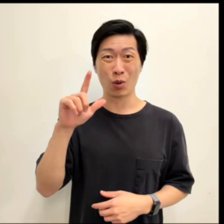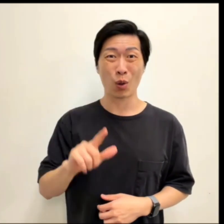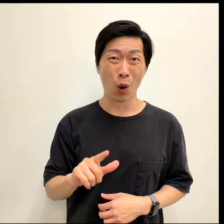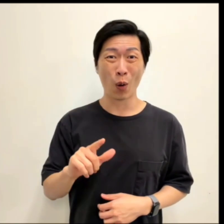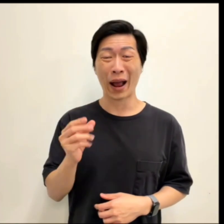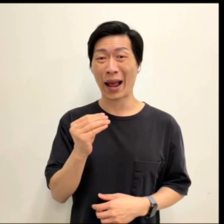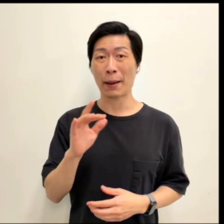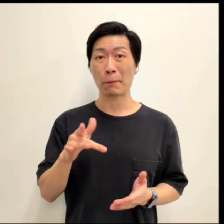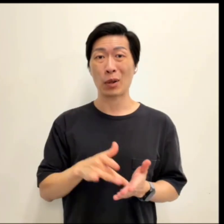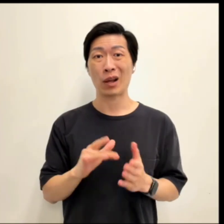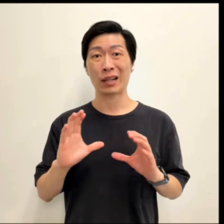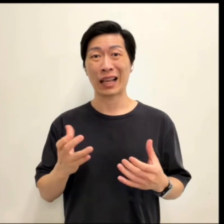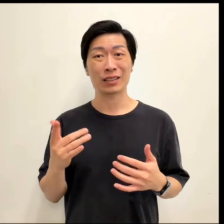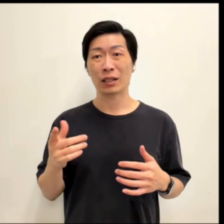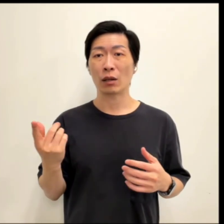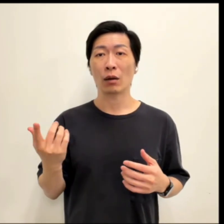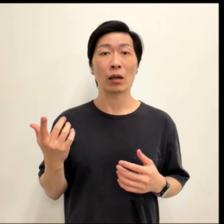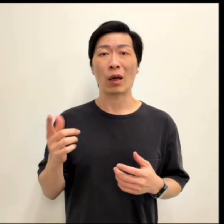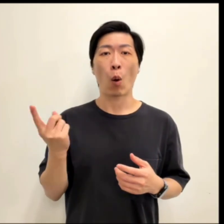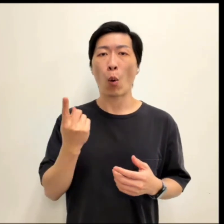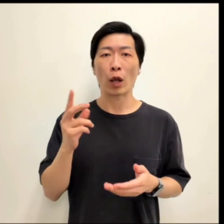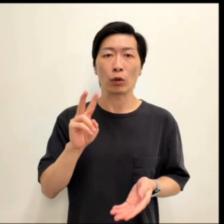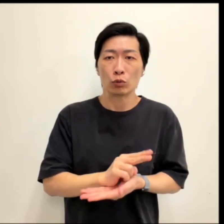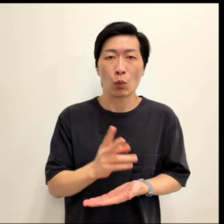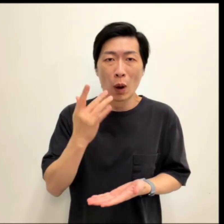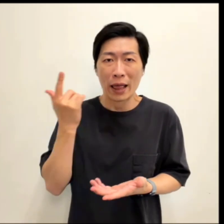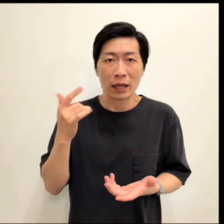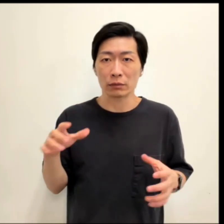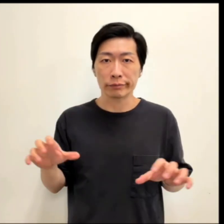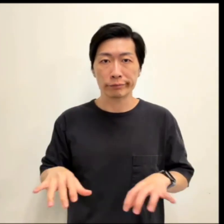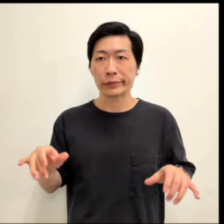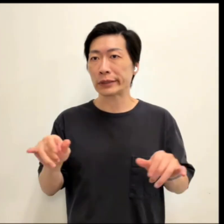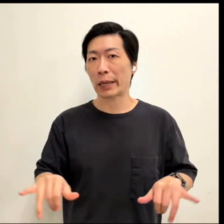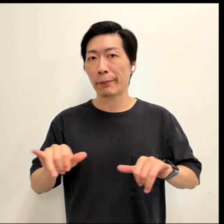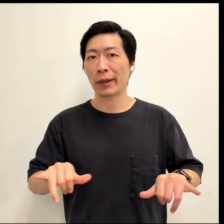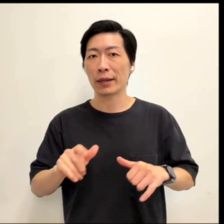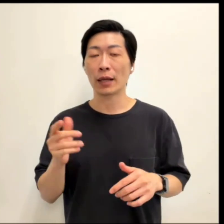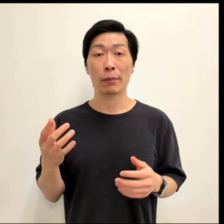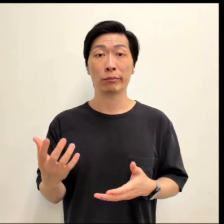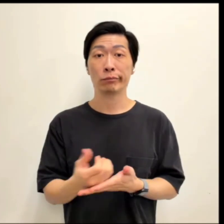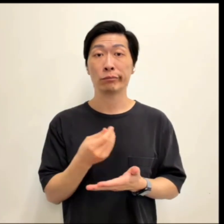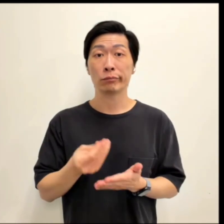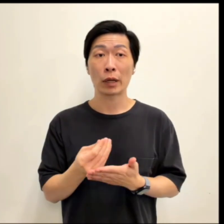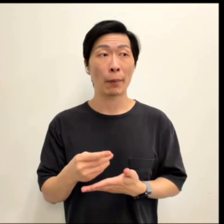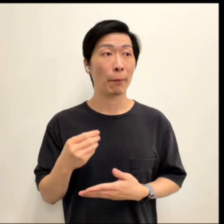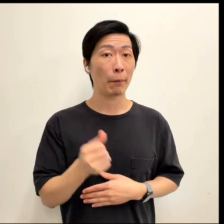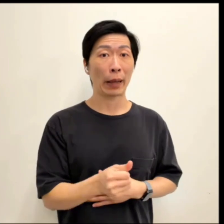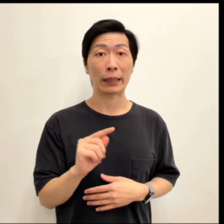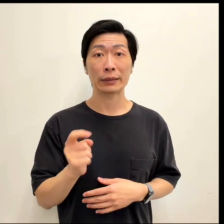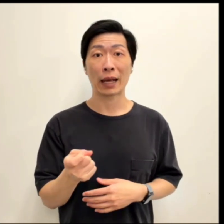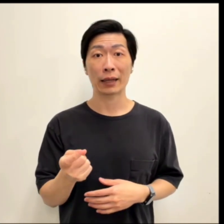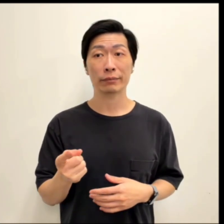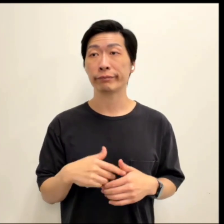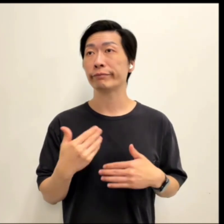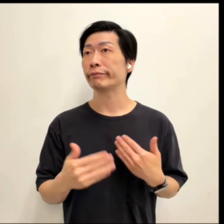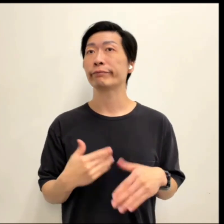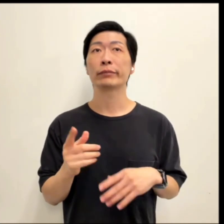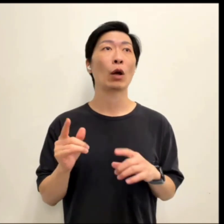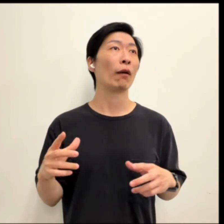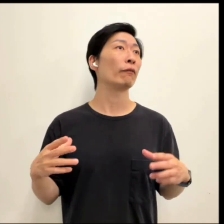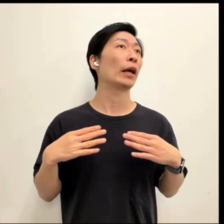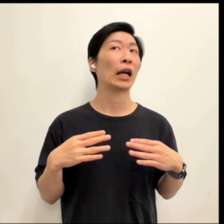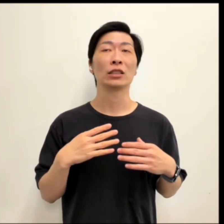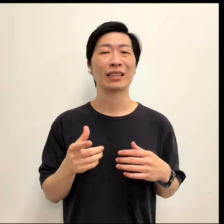low to middle class. As the low to middle class just do the same things over and over again. They make money, pay their